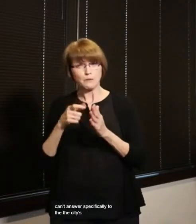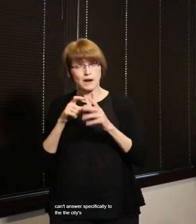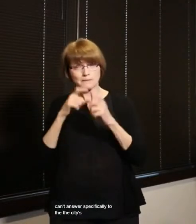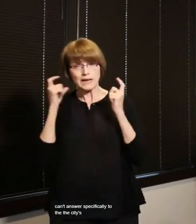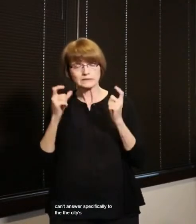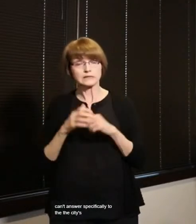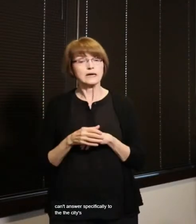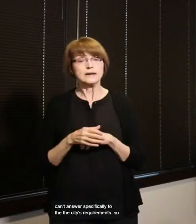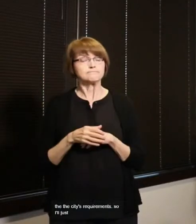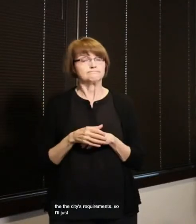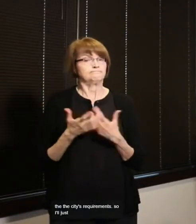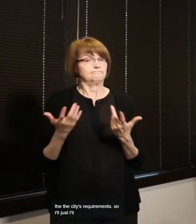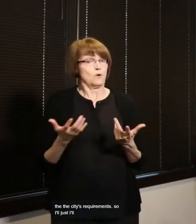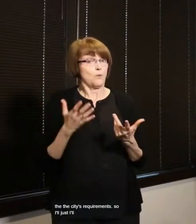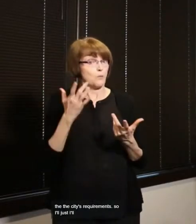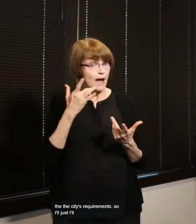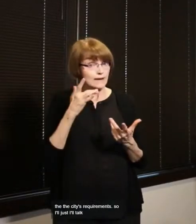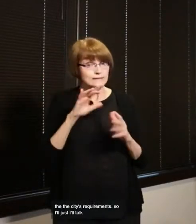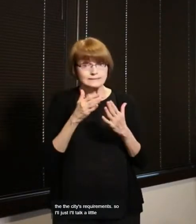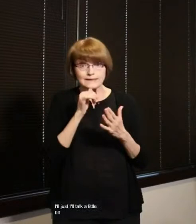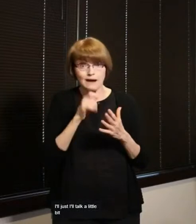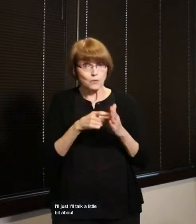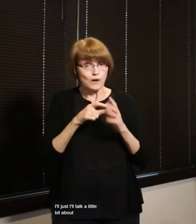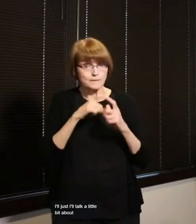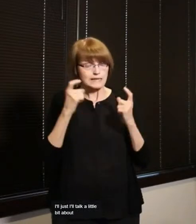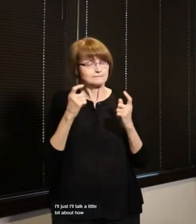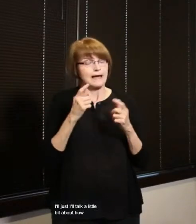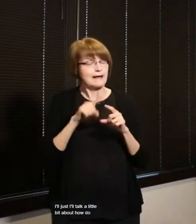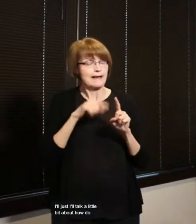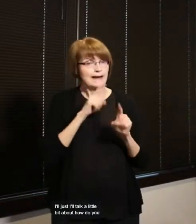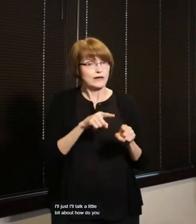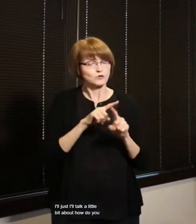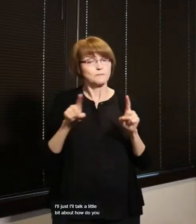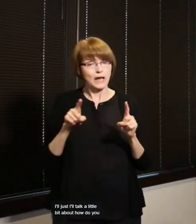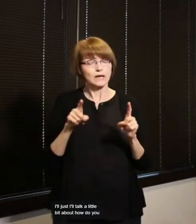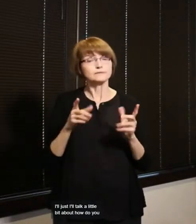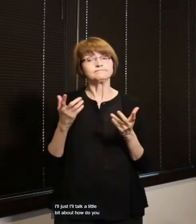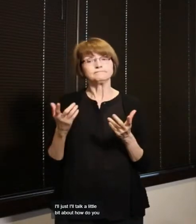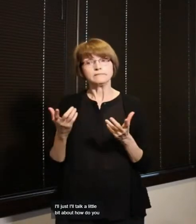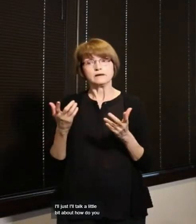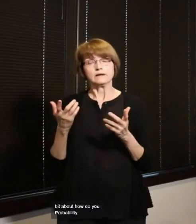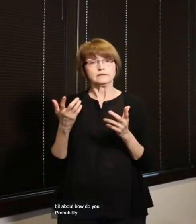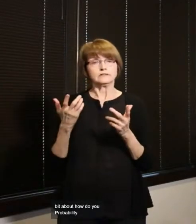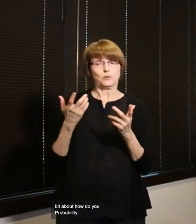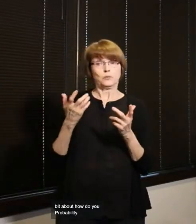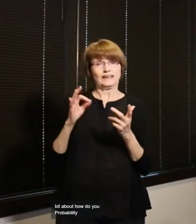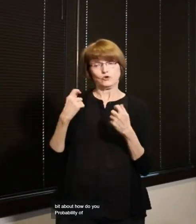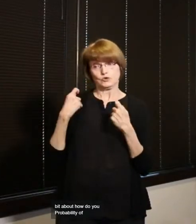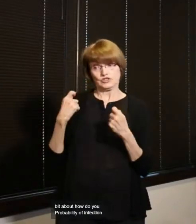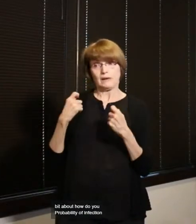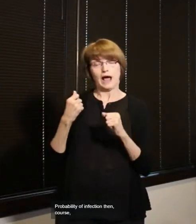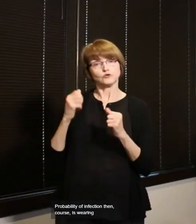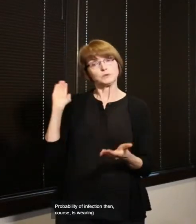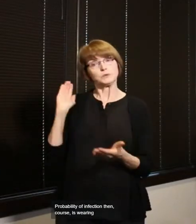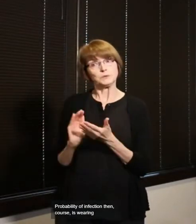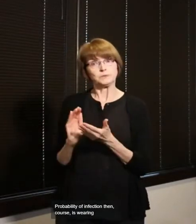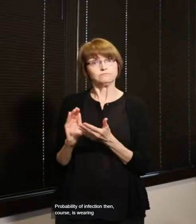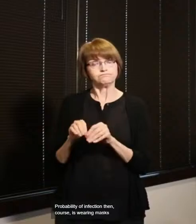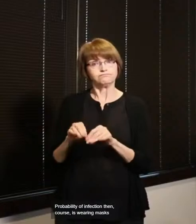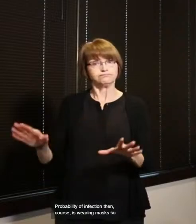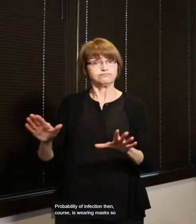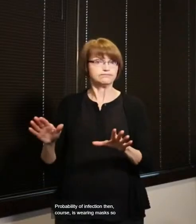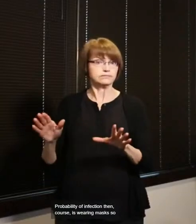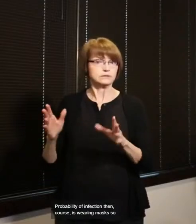requirements, so I'll talk a little bit about how do you decrease probability of infection, and that, of course, is wearing masks.